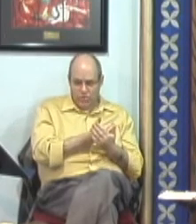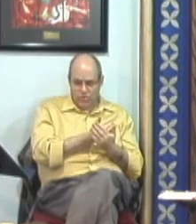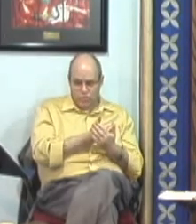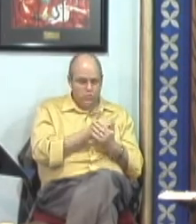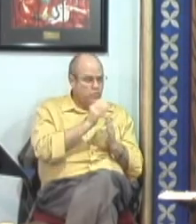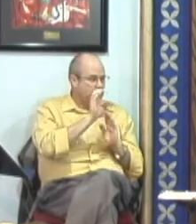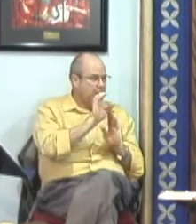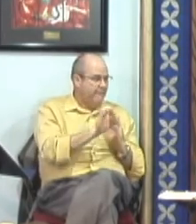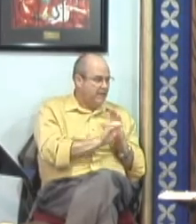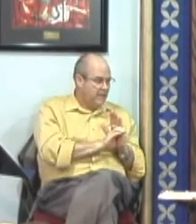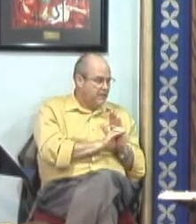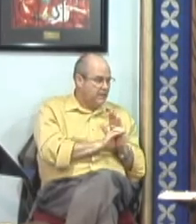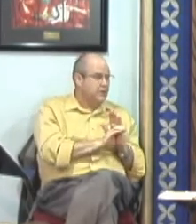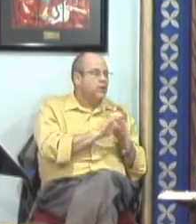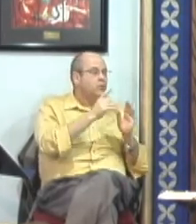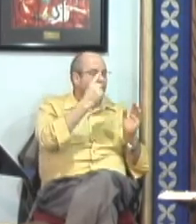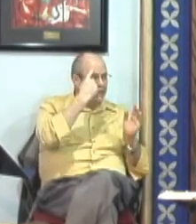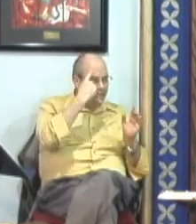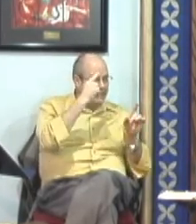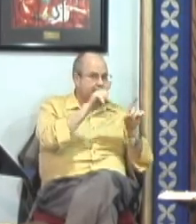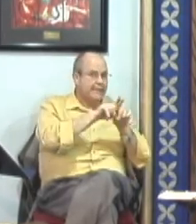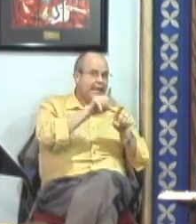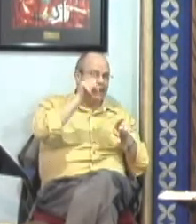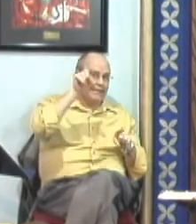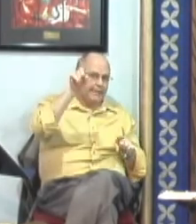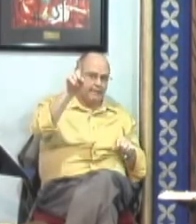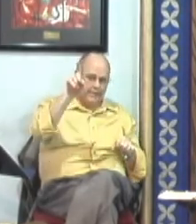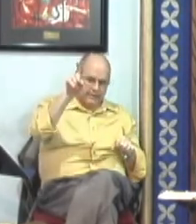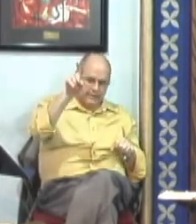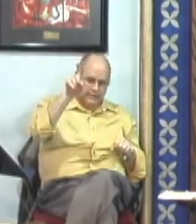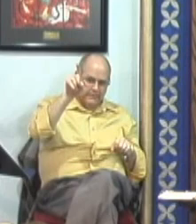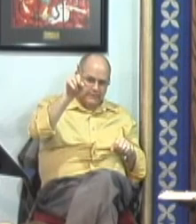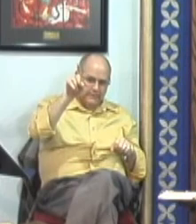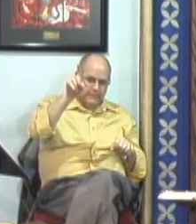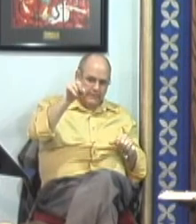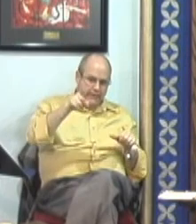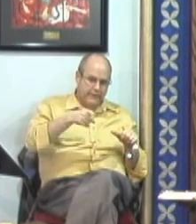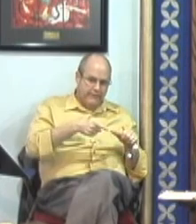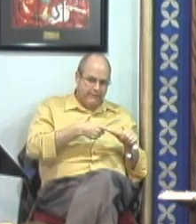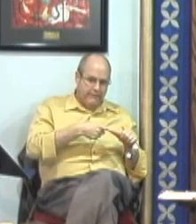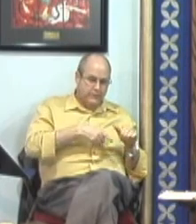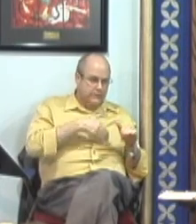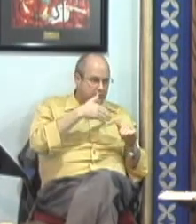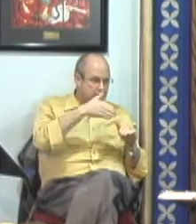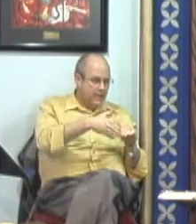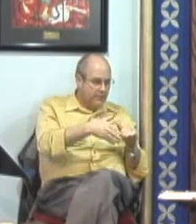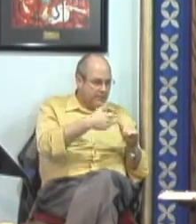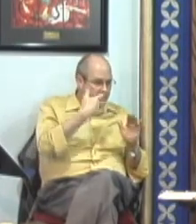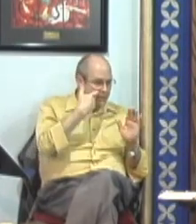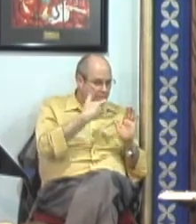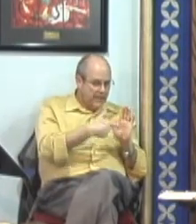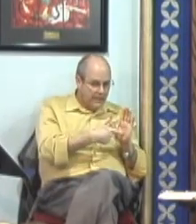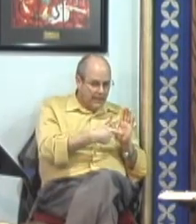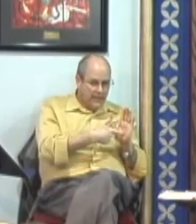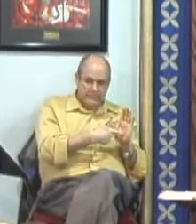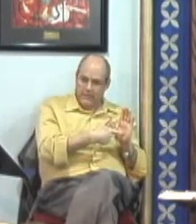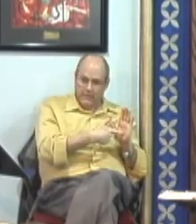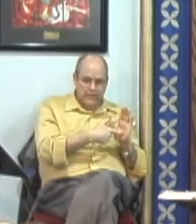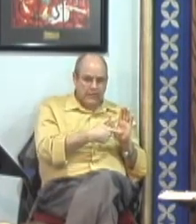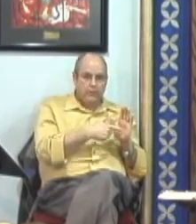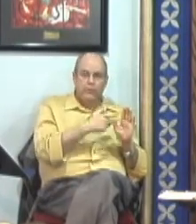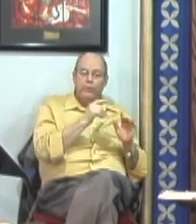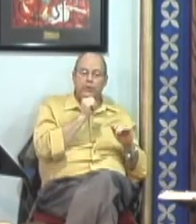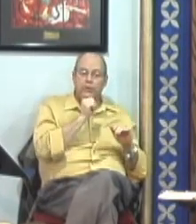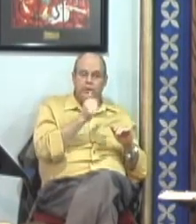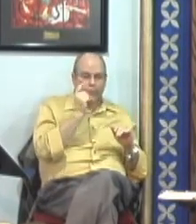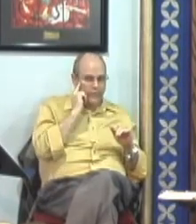we can begin to think like he does. And the first step in that is to recognize where we don't think like he